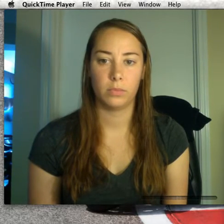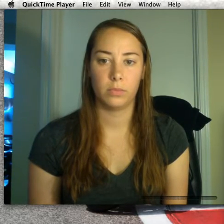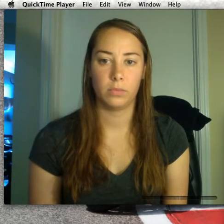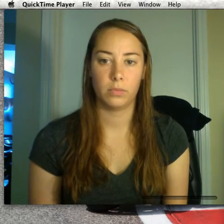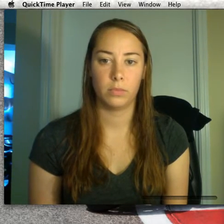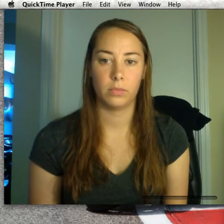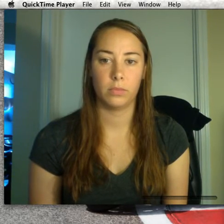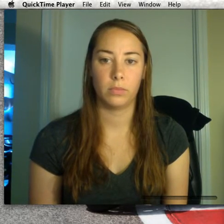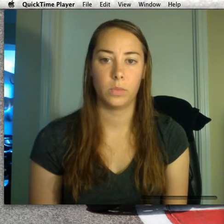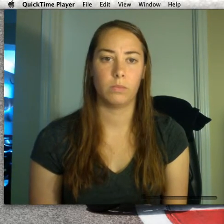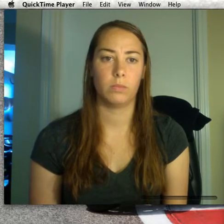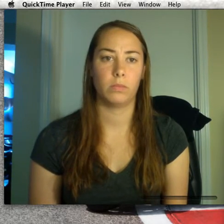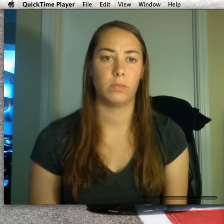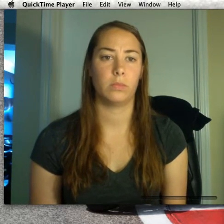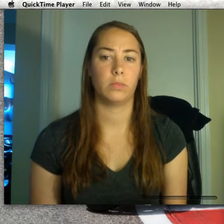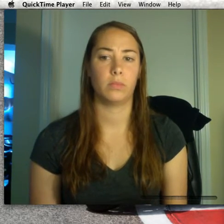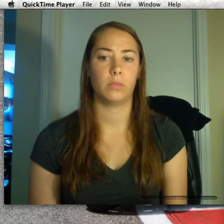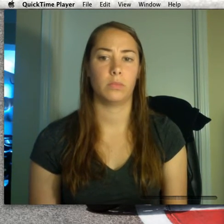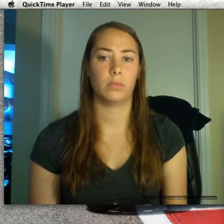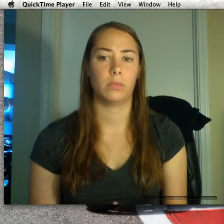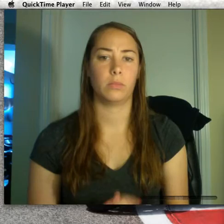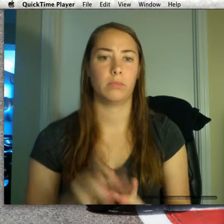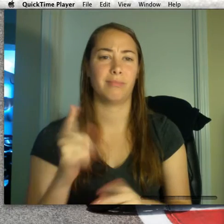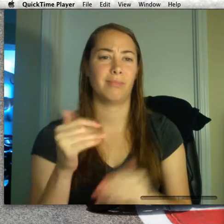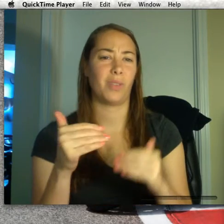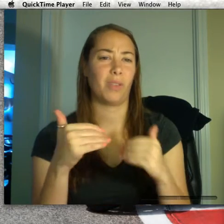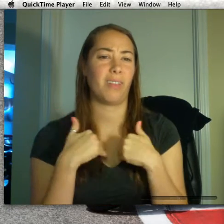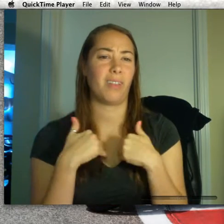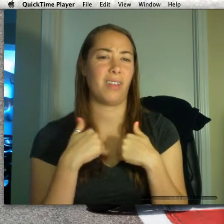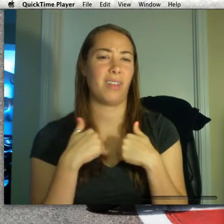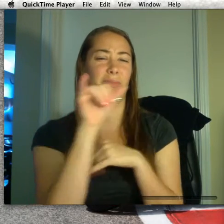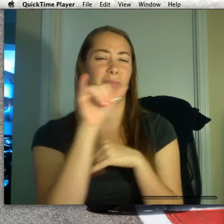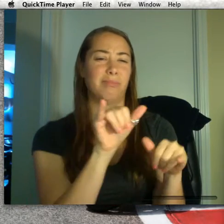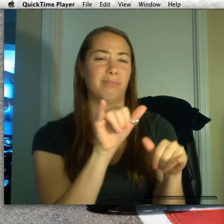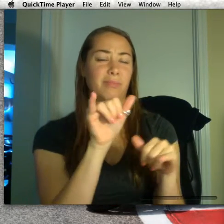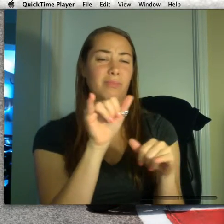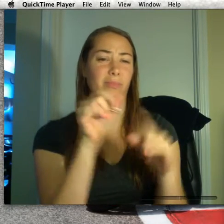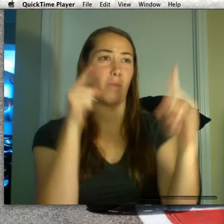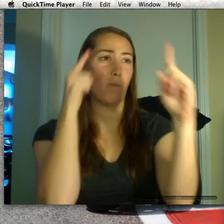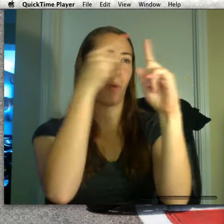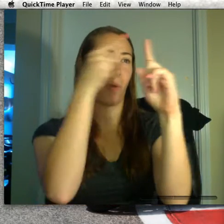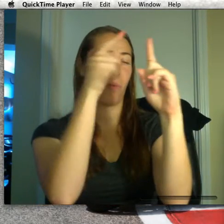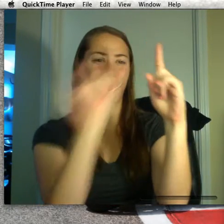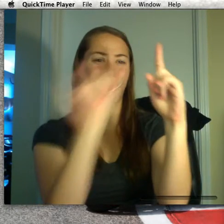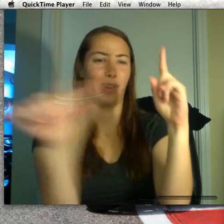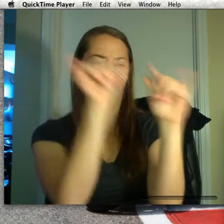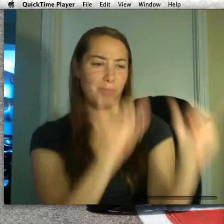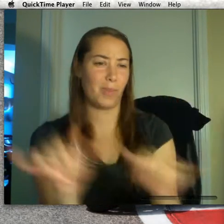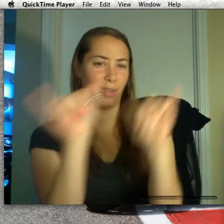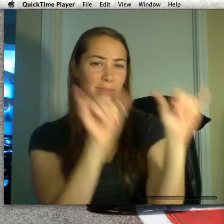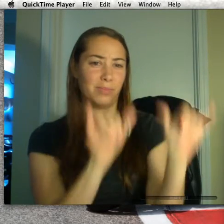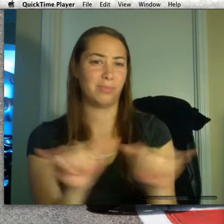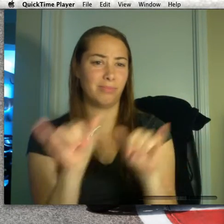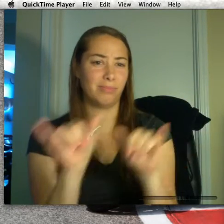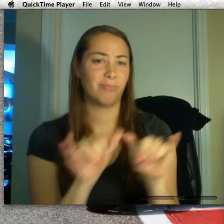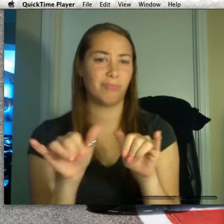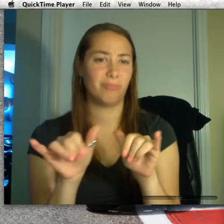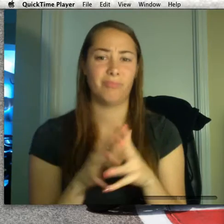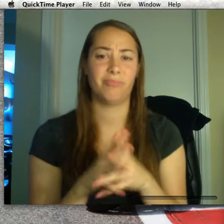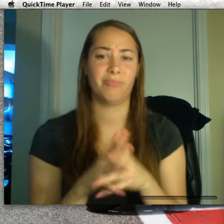free. And the price of admission is that you yearn to breathe free, that you yearn